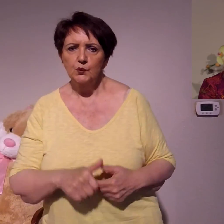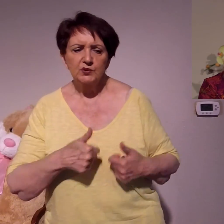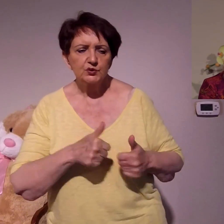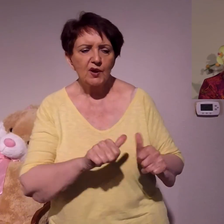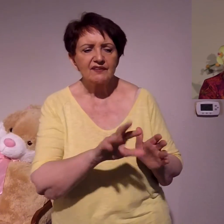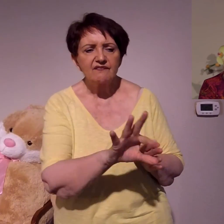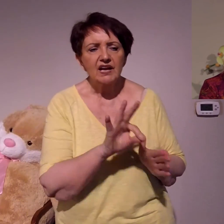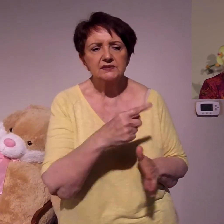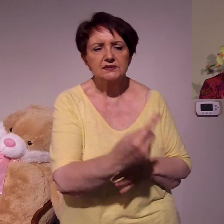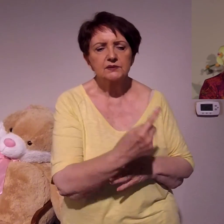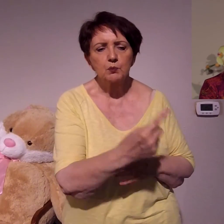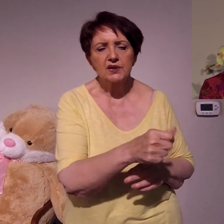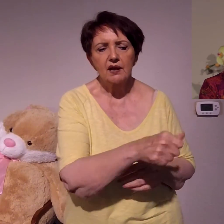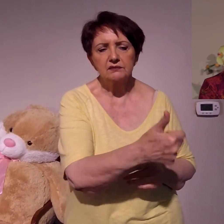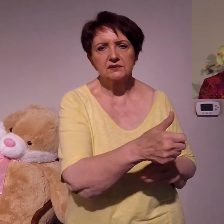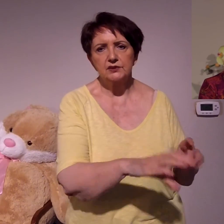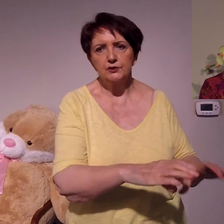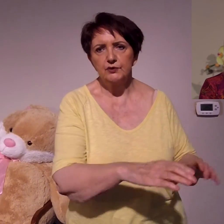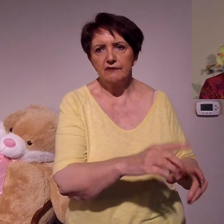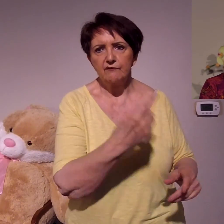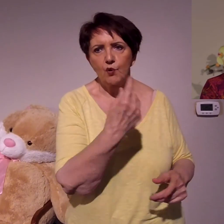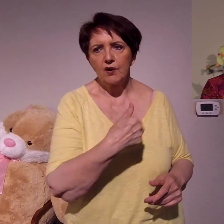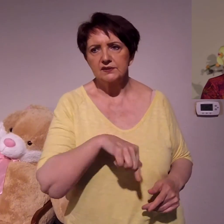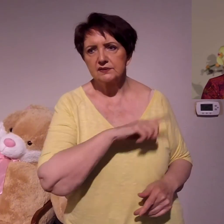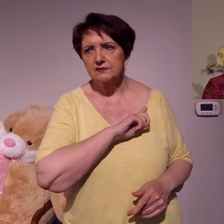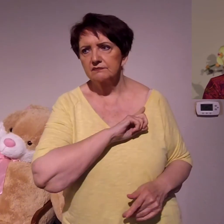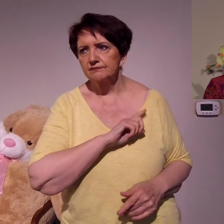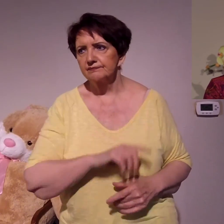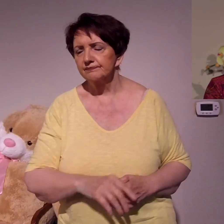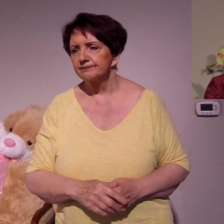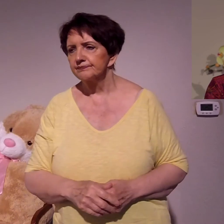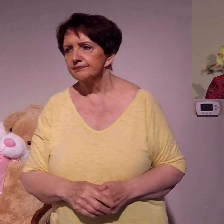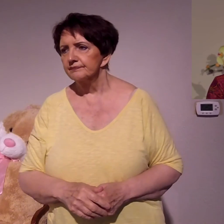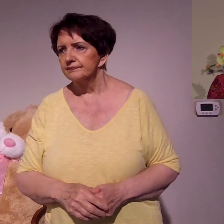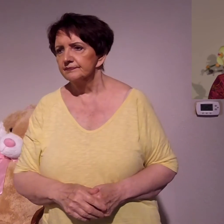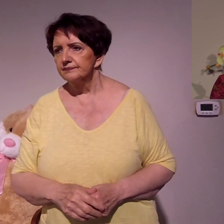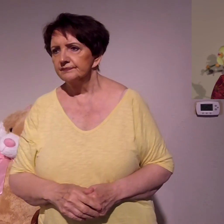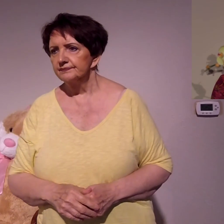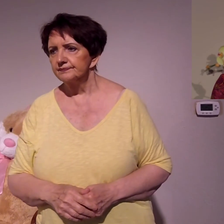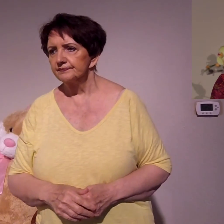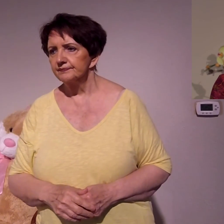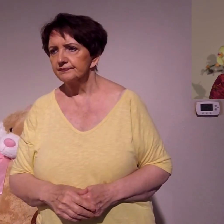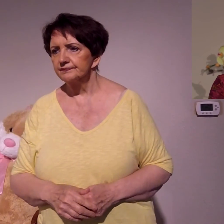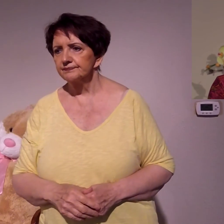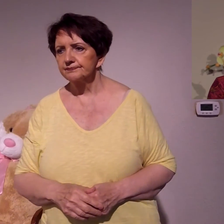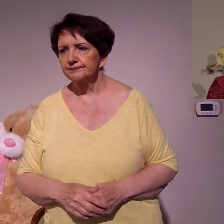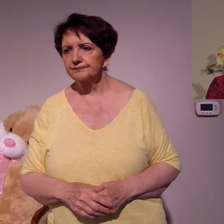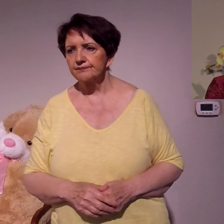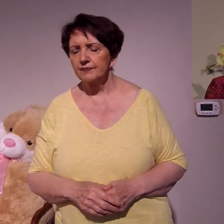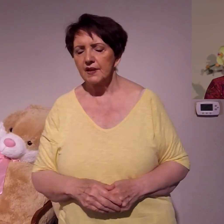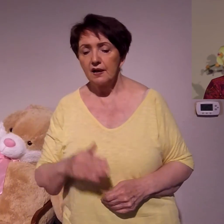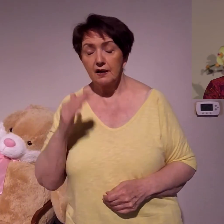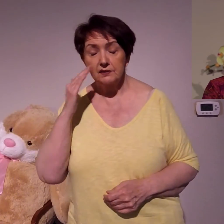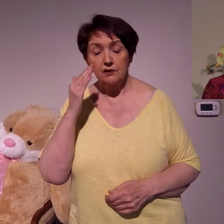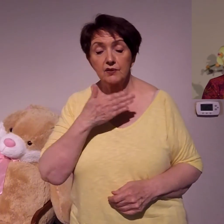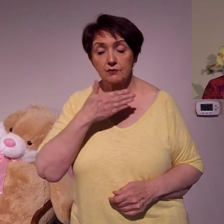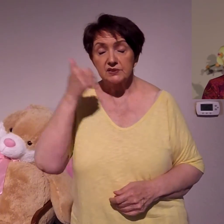was not in a relationship in my entire adult life. Boom, boom, boom, boom, boom. So I was always doing